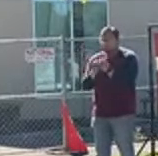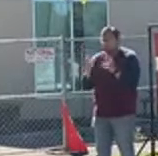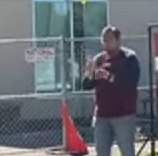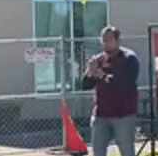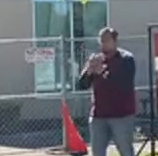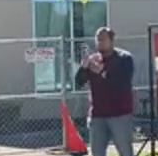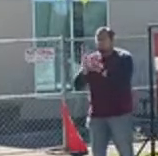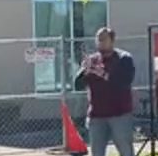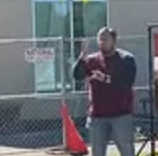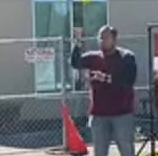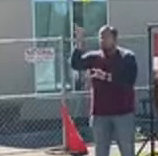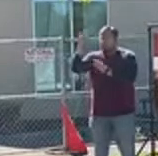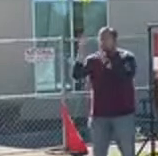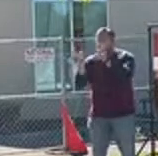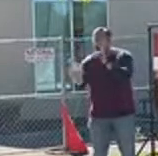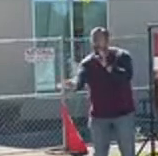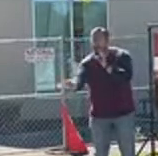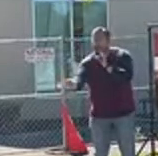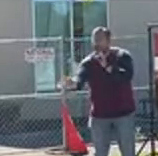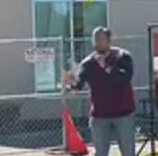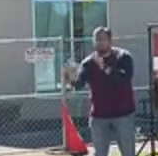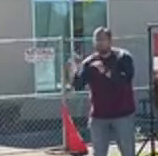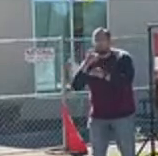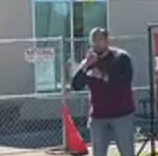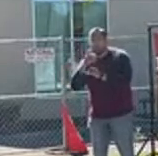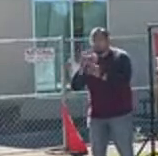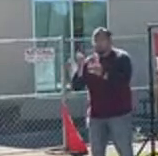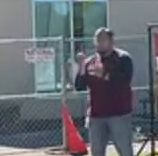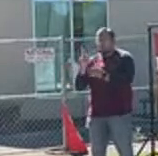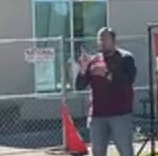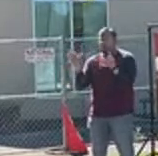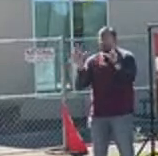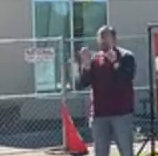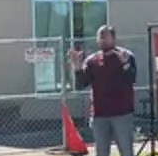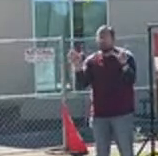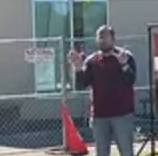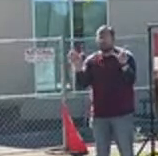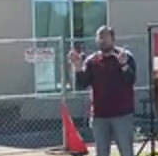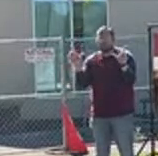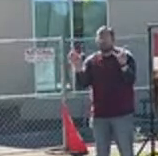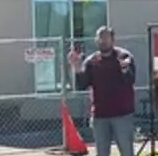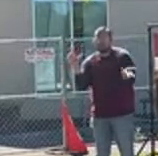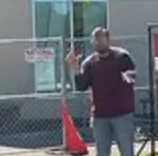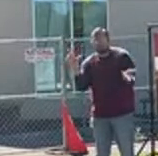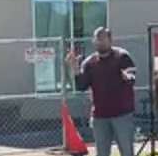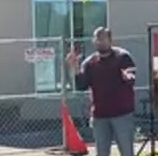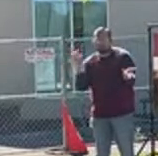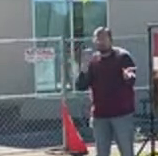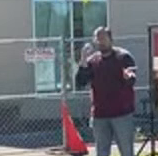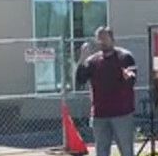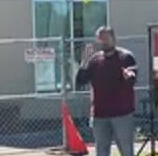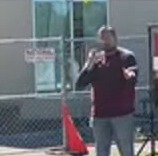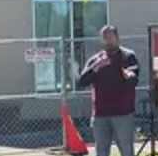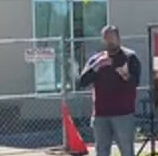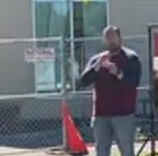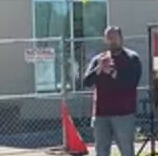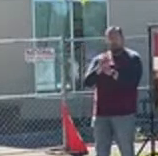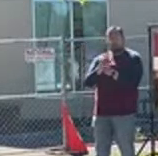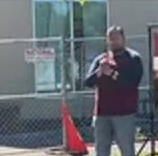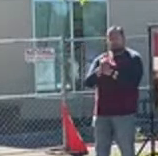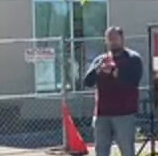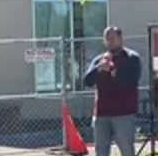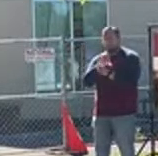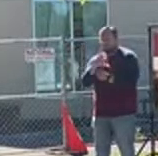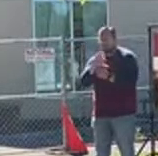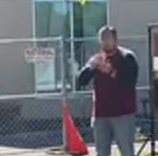fishing line, bait, or a fishing license. In education, it's our job to ensure